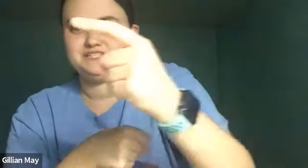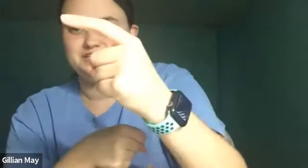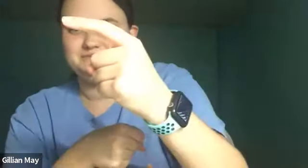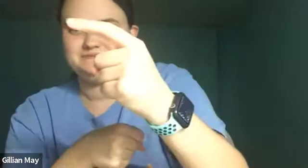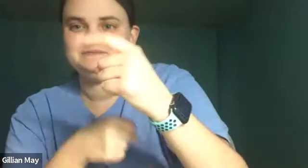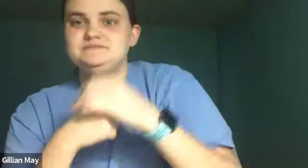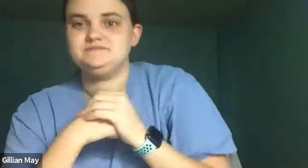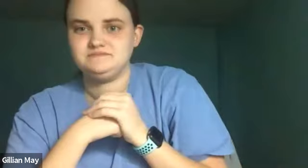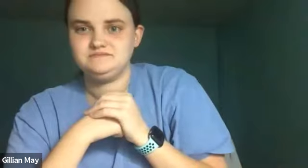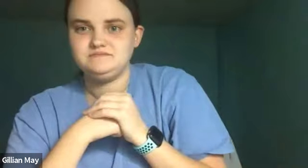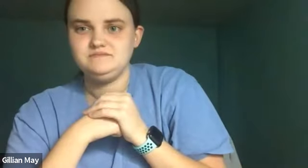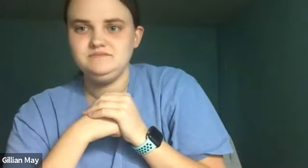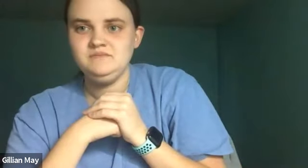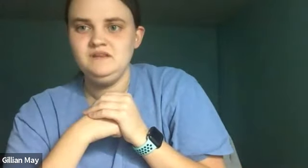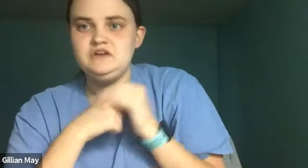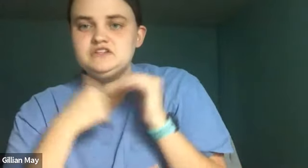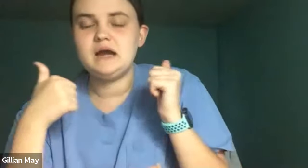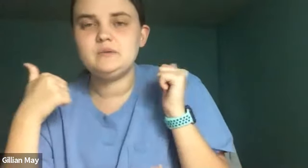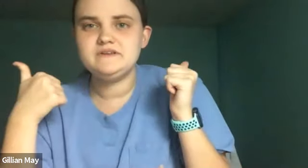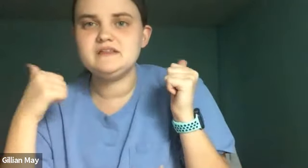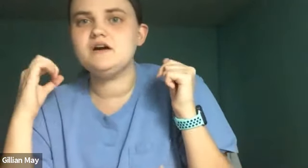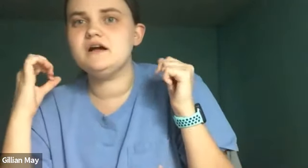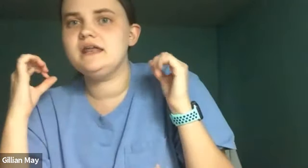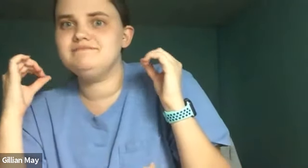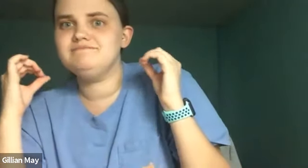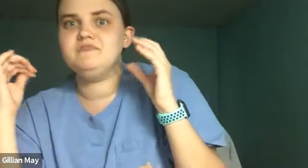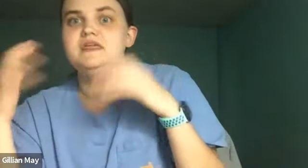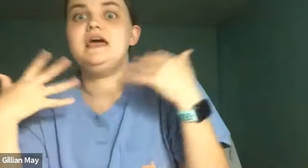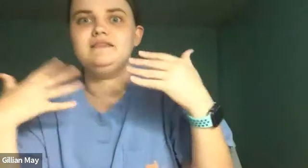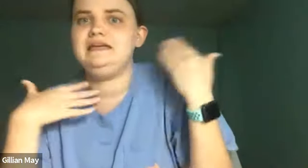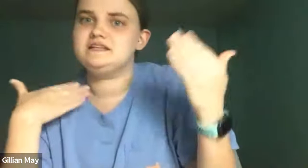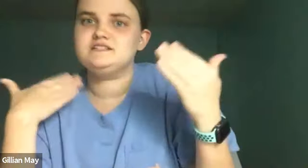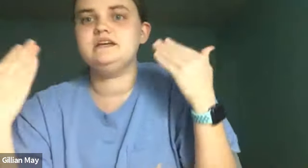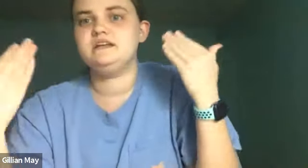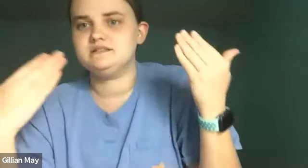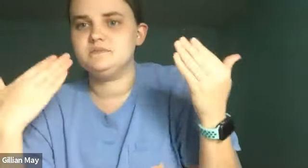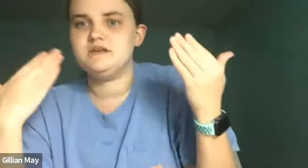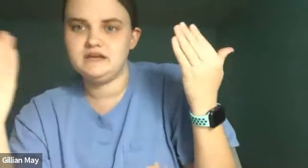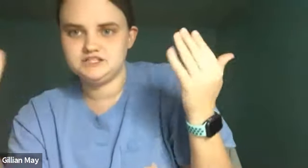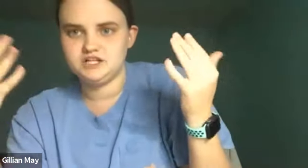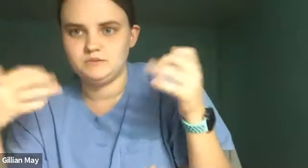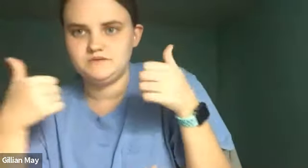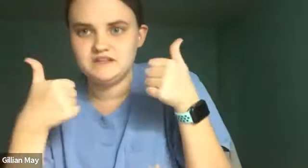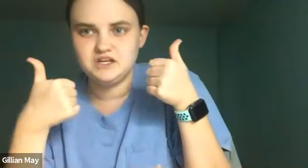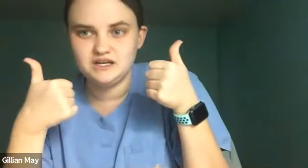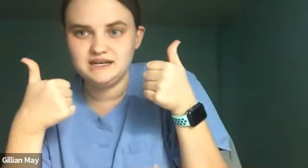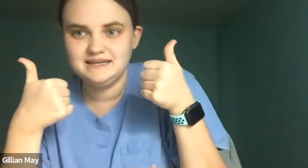year. So how are we feeling on the next week, next month, next year? Are we feeling good?